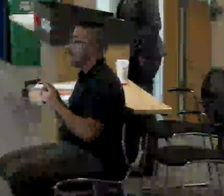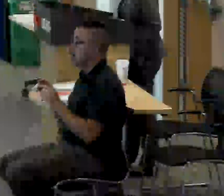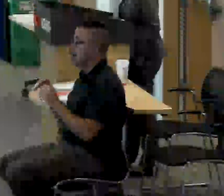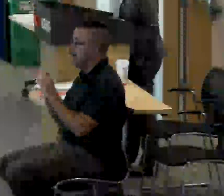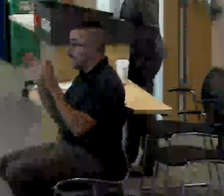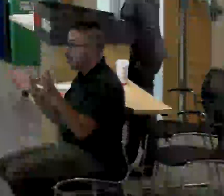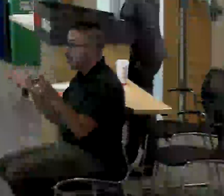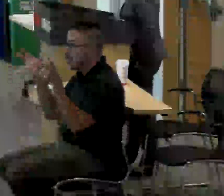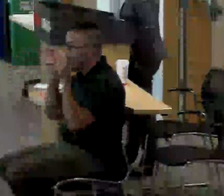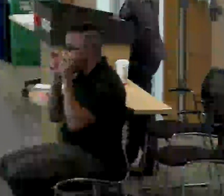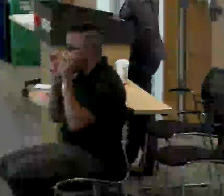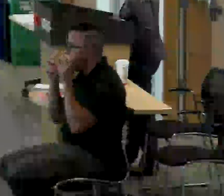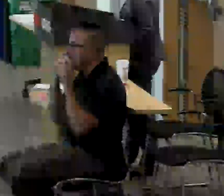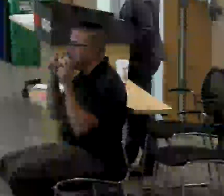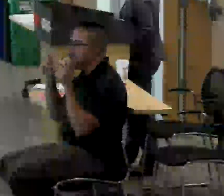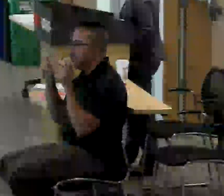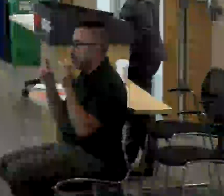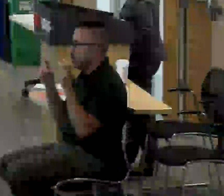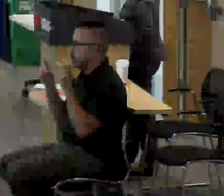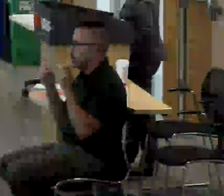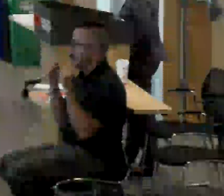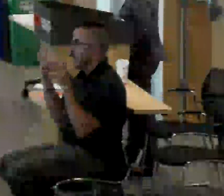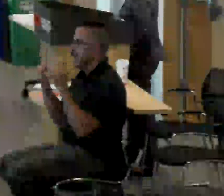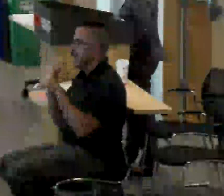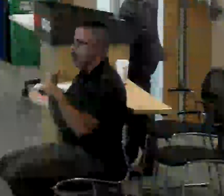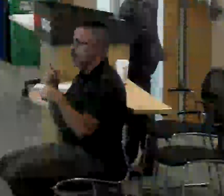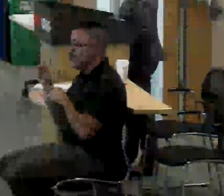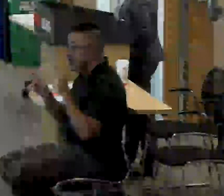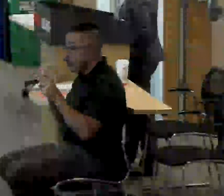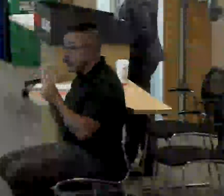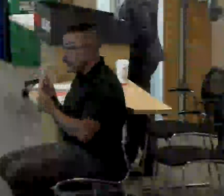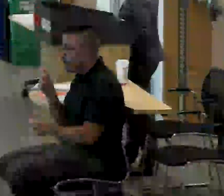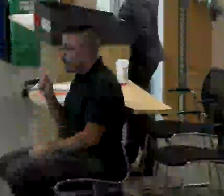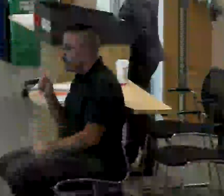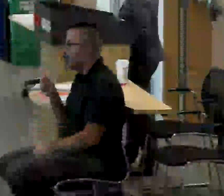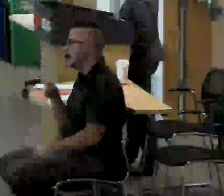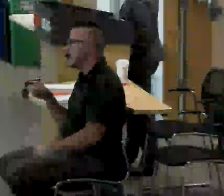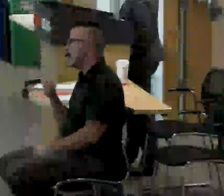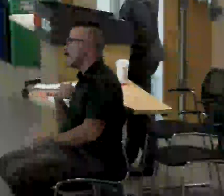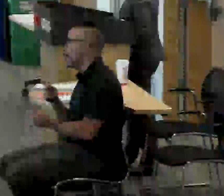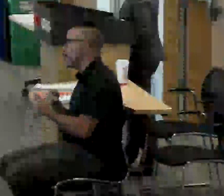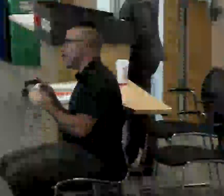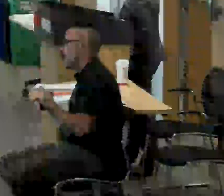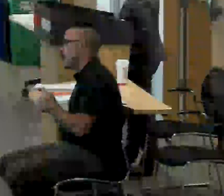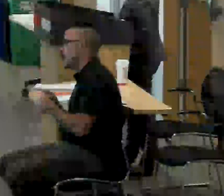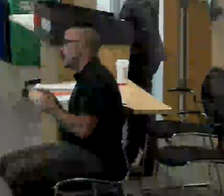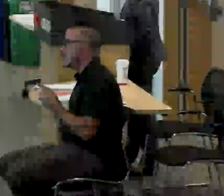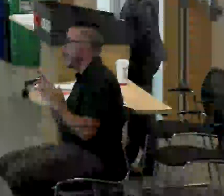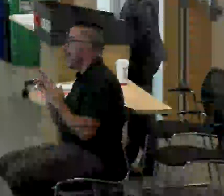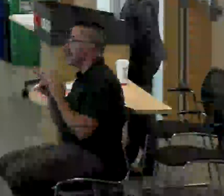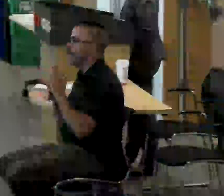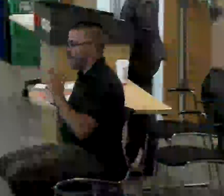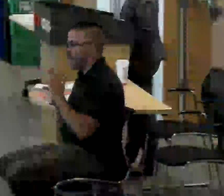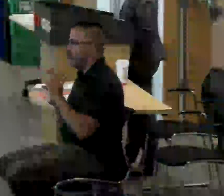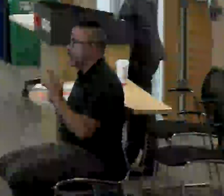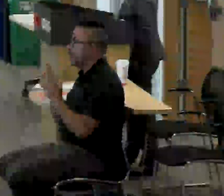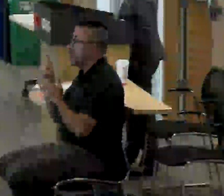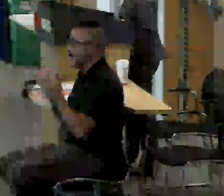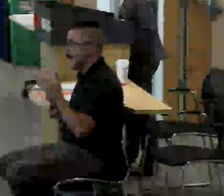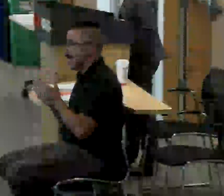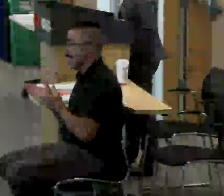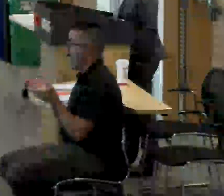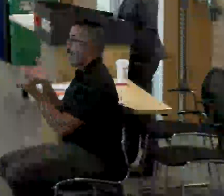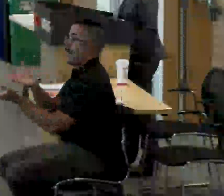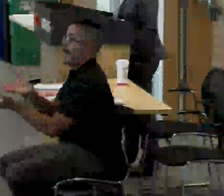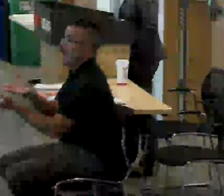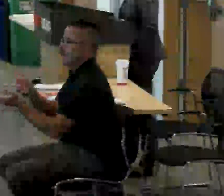and centuries, people with disabilities have had programs and policies designed for them, and oftentimes with